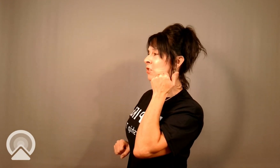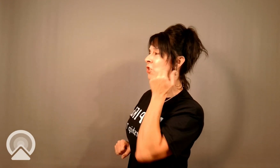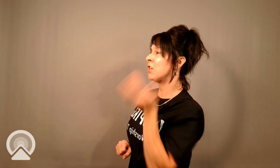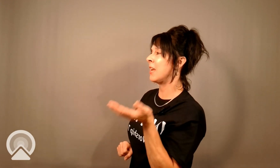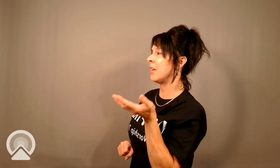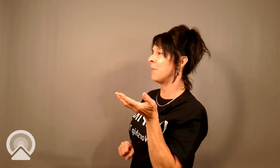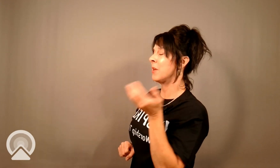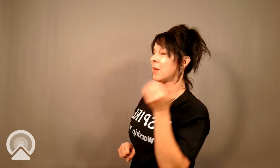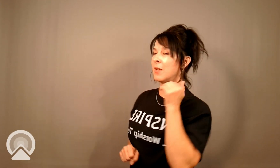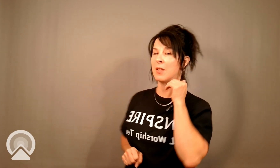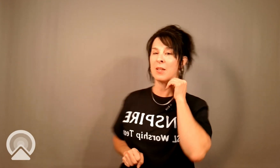Shame.